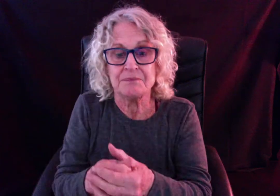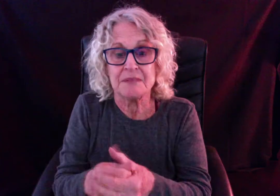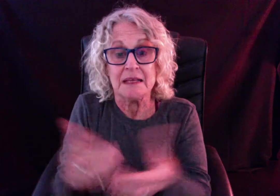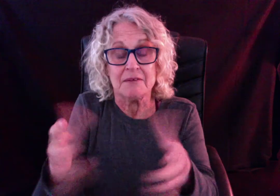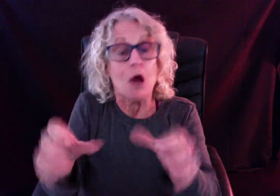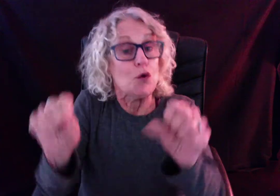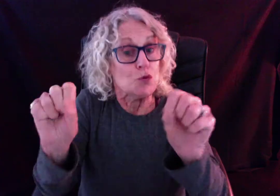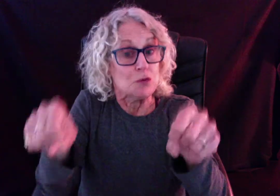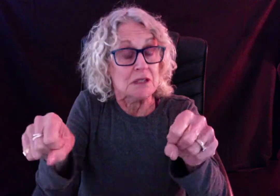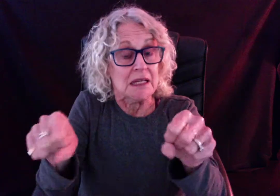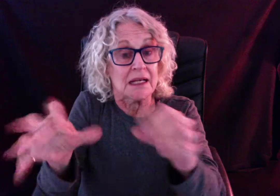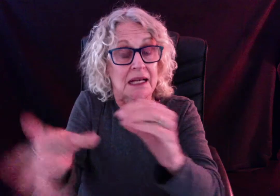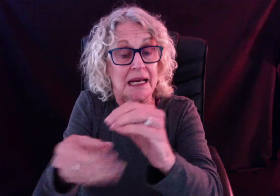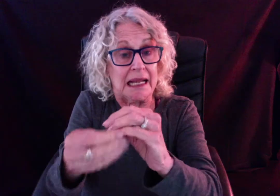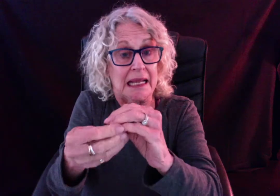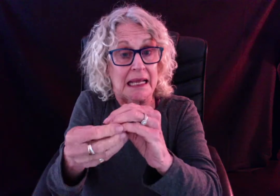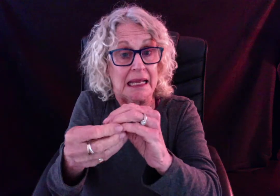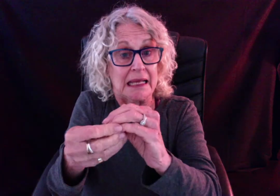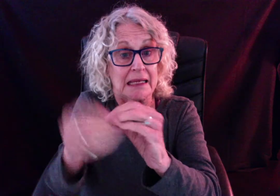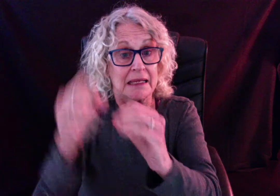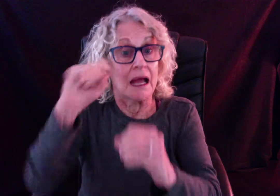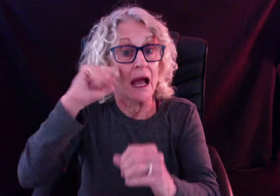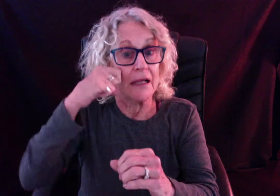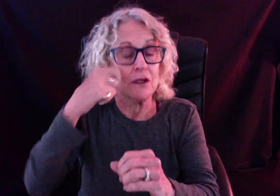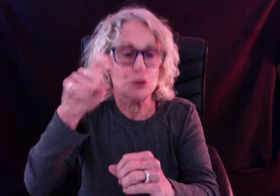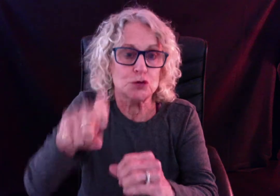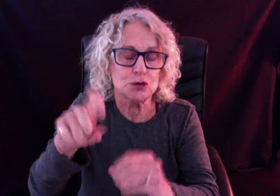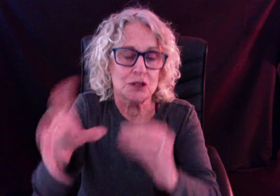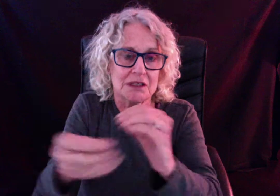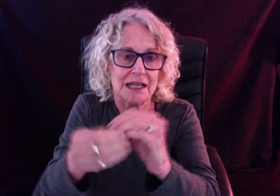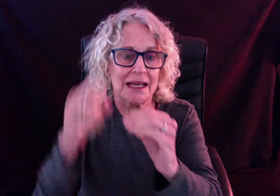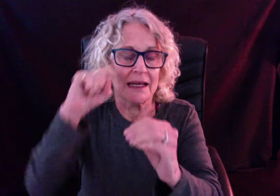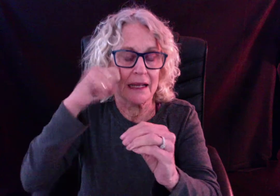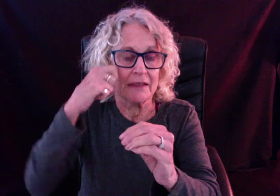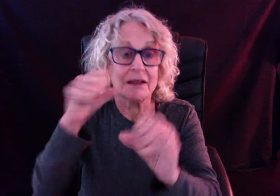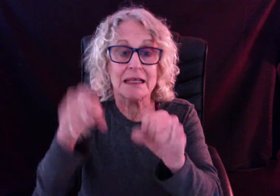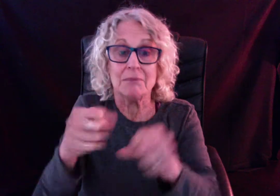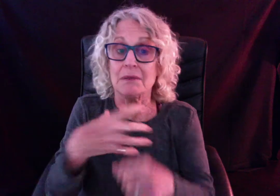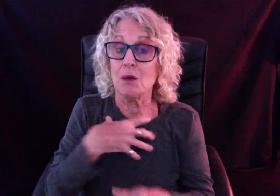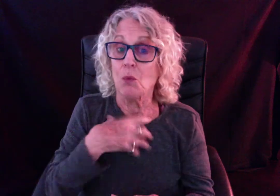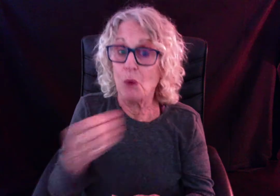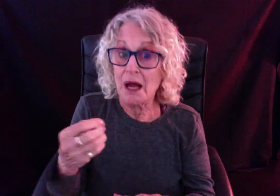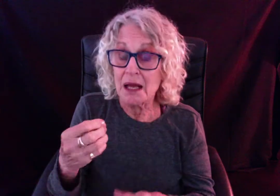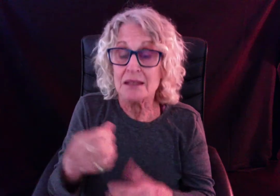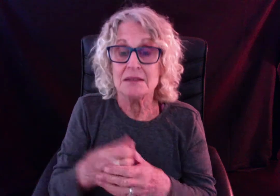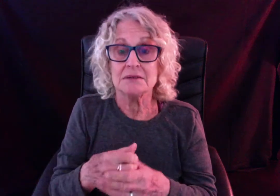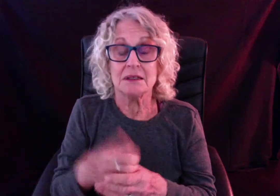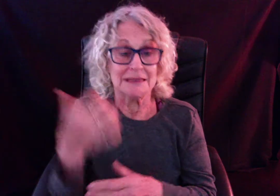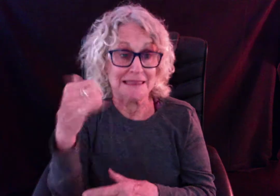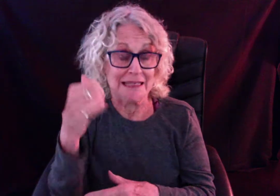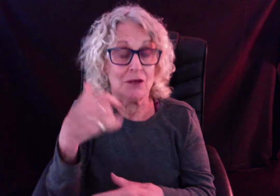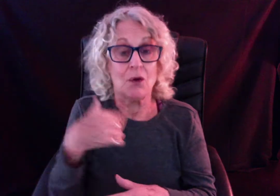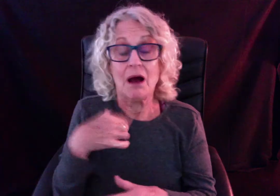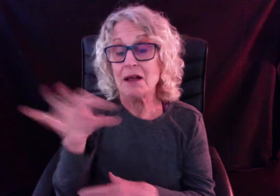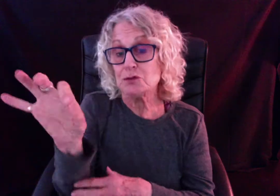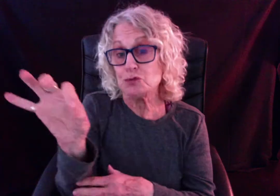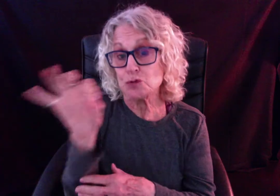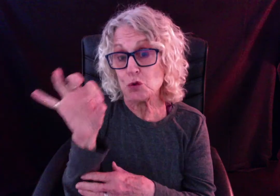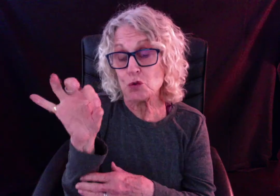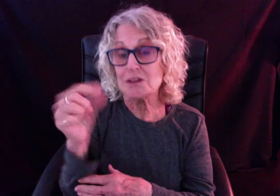can add onion. You should add onion, but it can be white, it could be yellow. I chose the green onion,